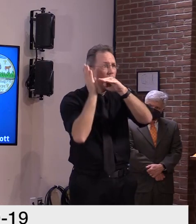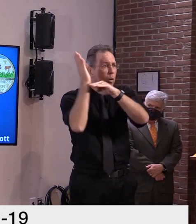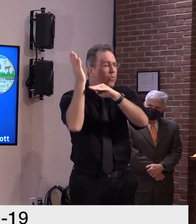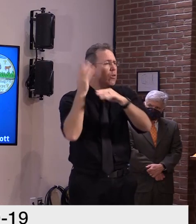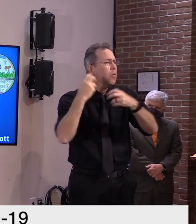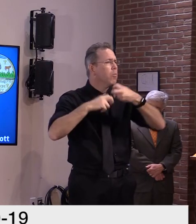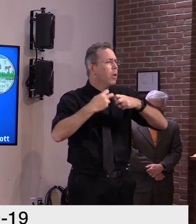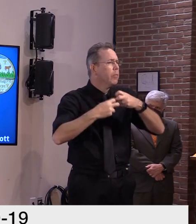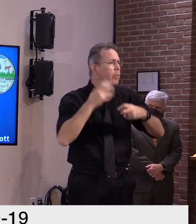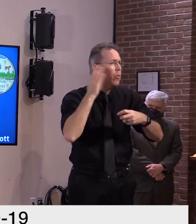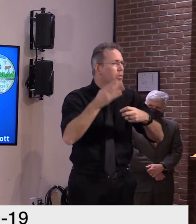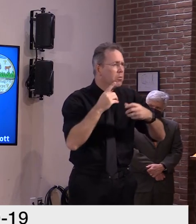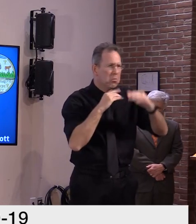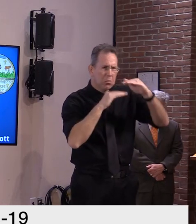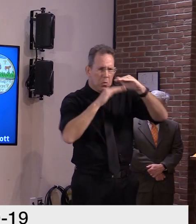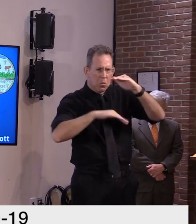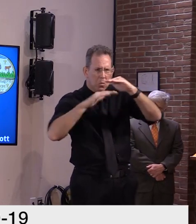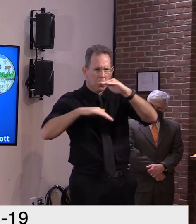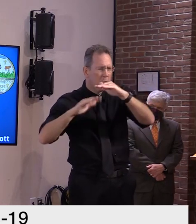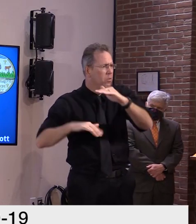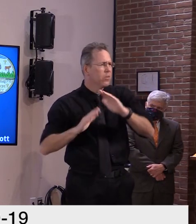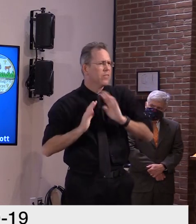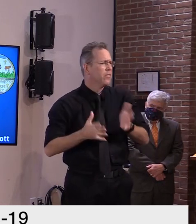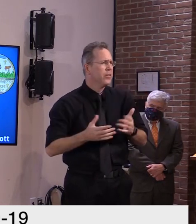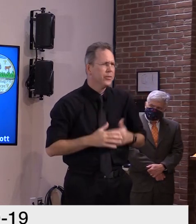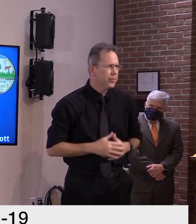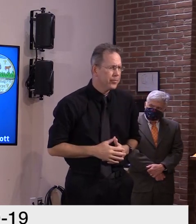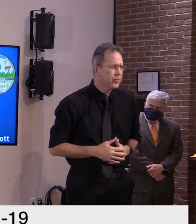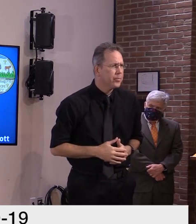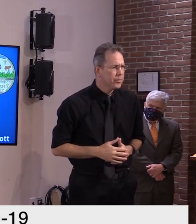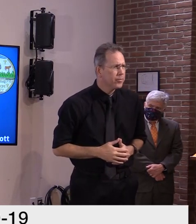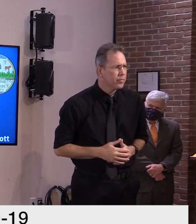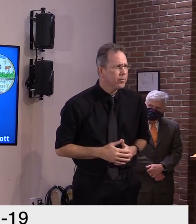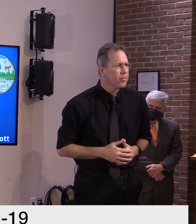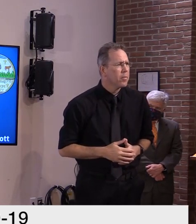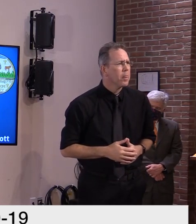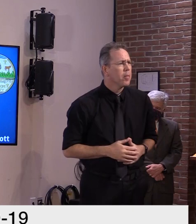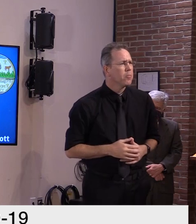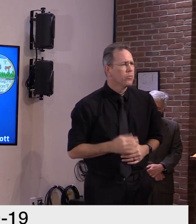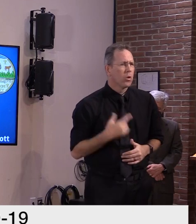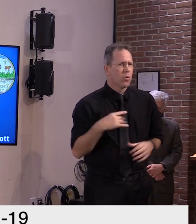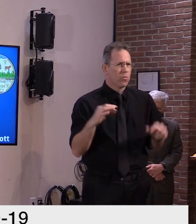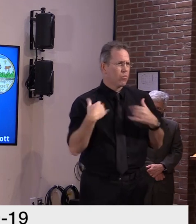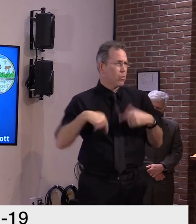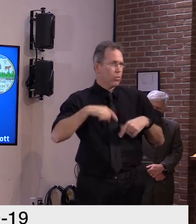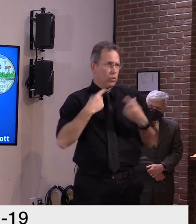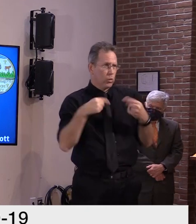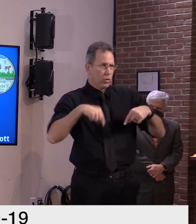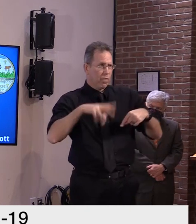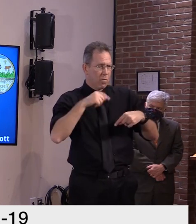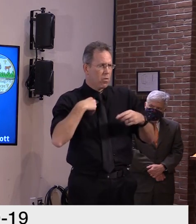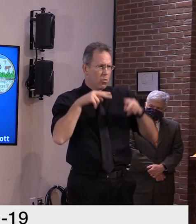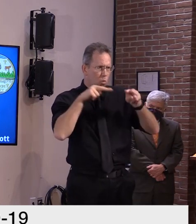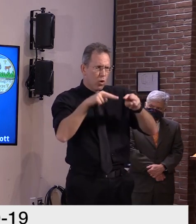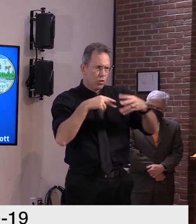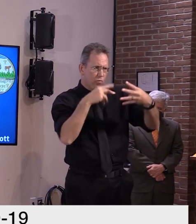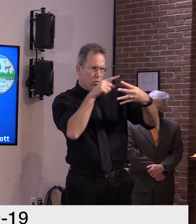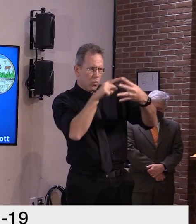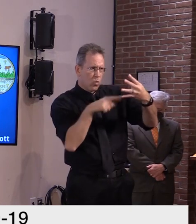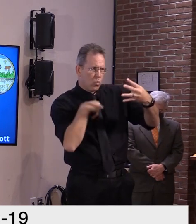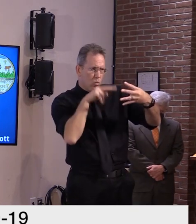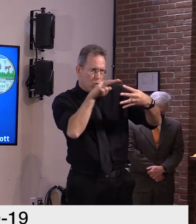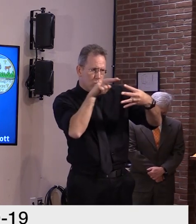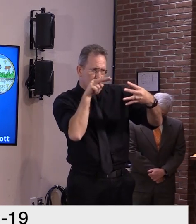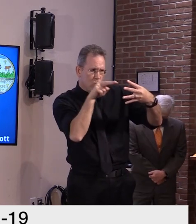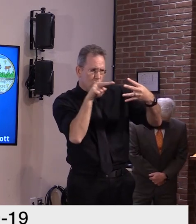data, it's being proactive. And we want to be exceedingly proactive. The ski guidance that we've just